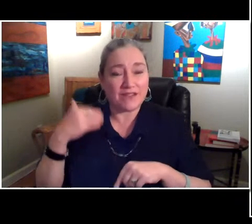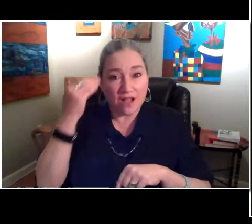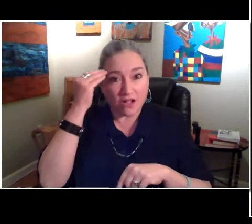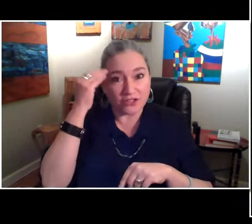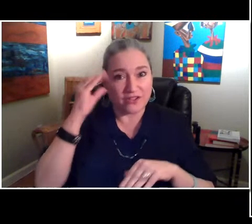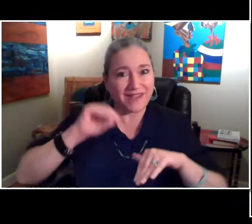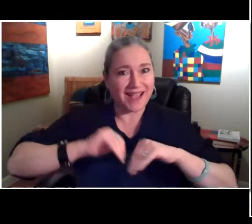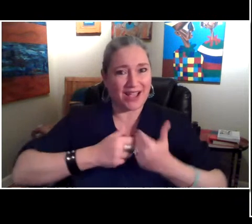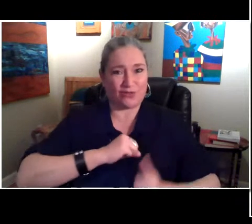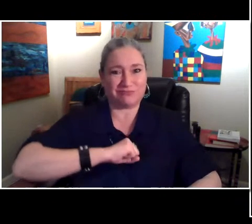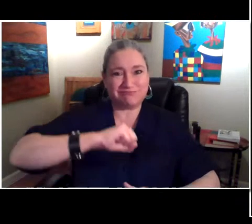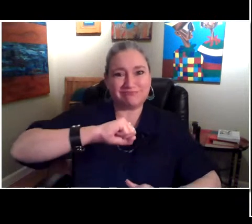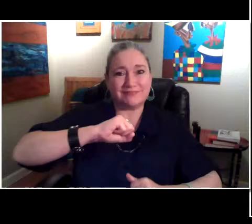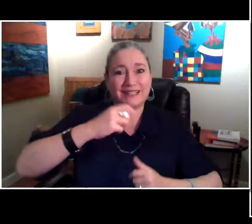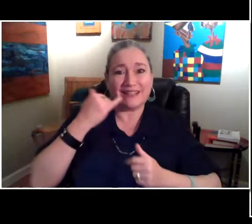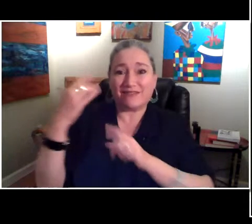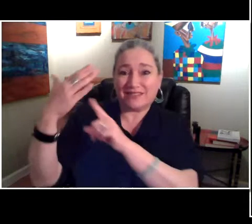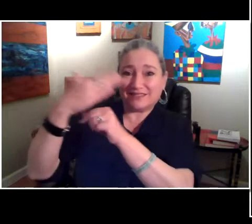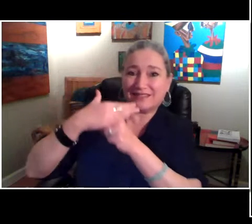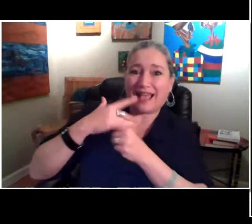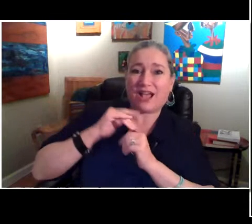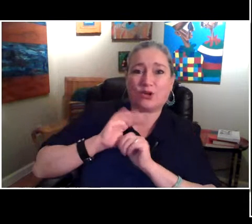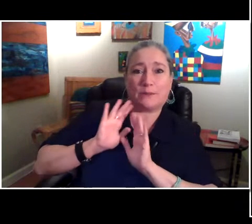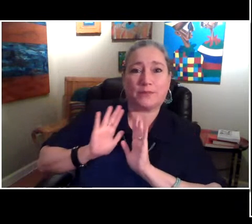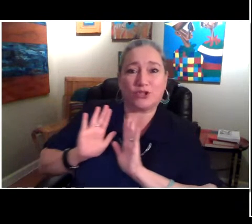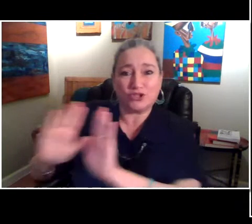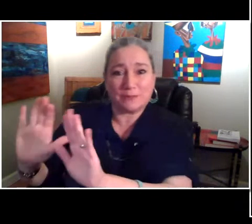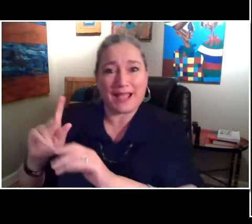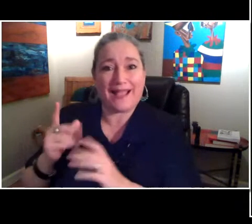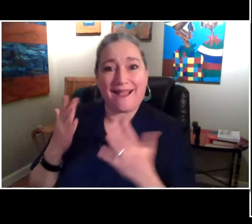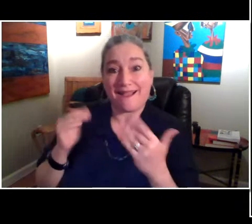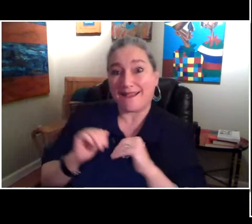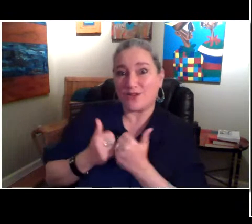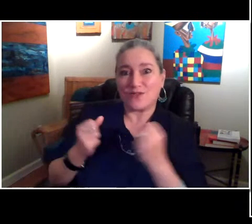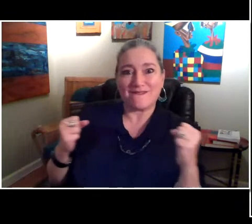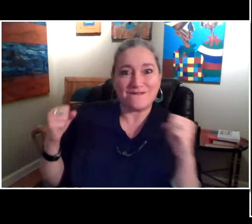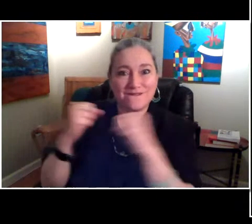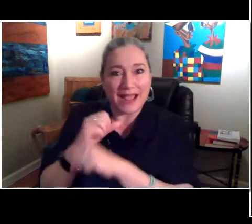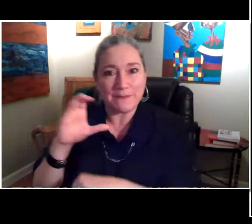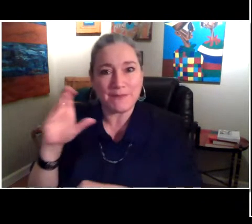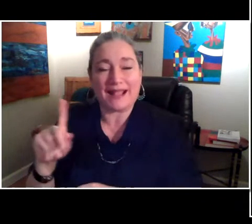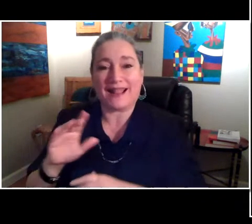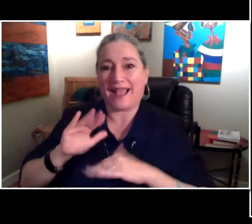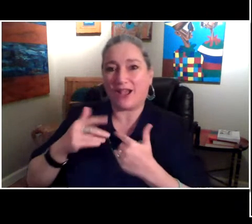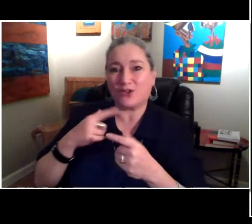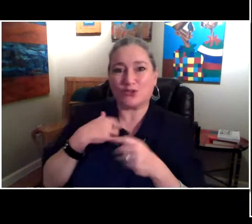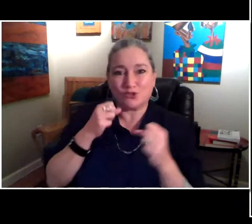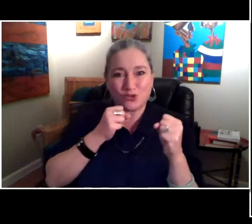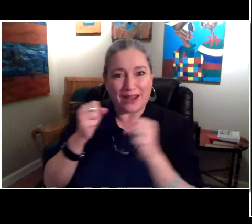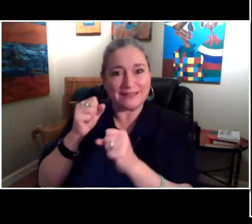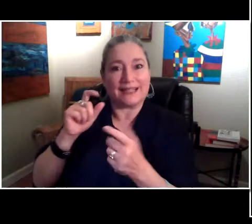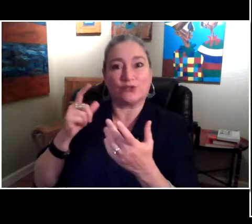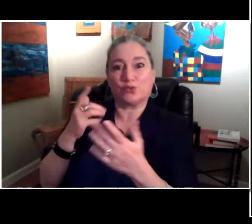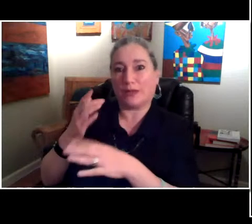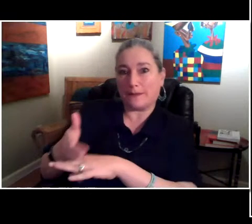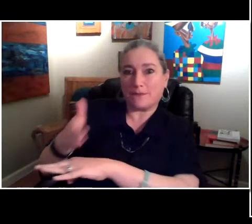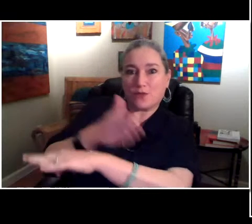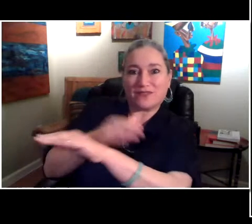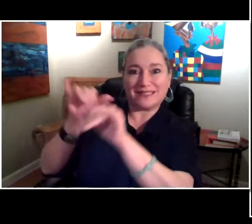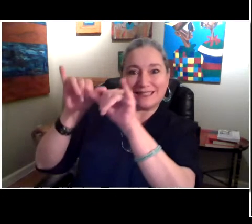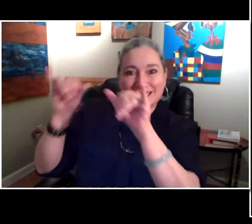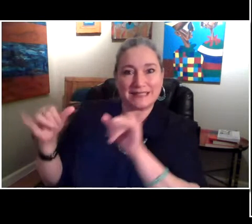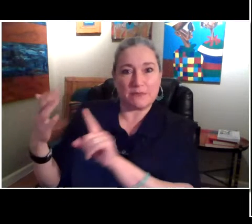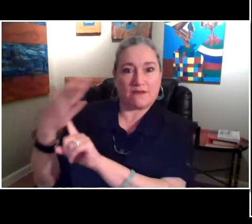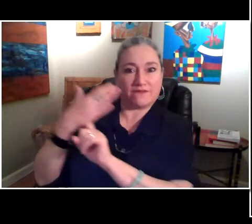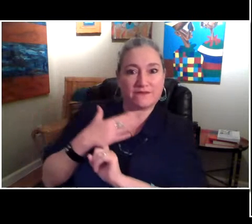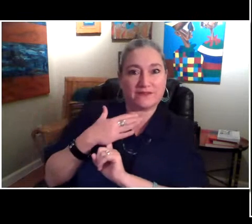of models who can inspire our deaf children. We have knowledge of how to resist against oppression and autism